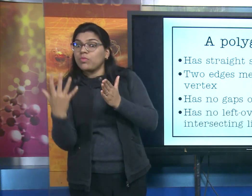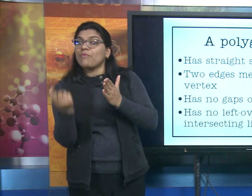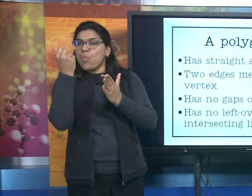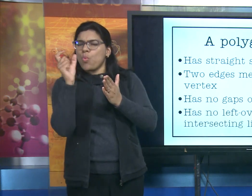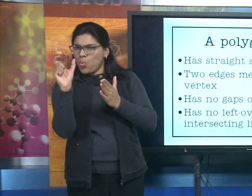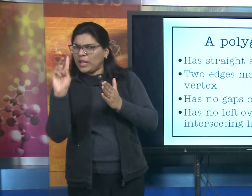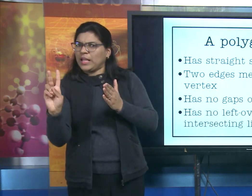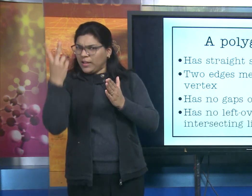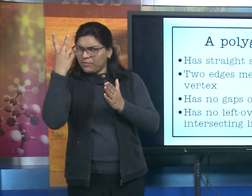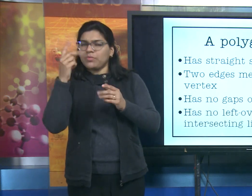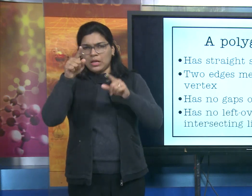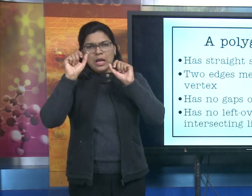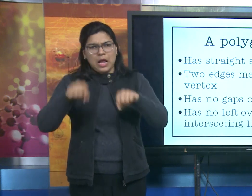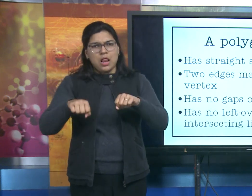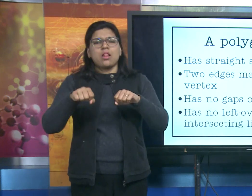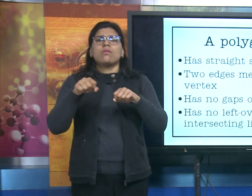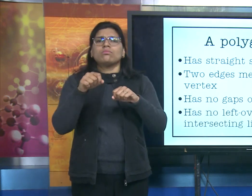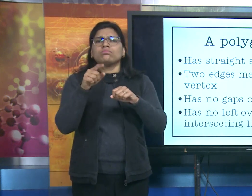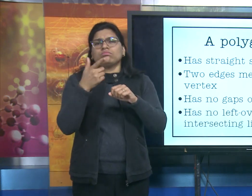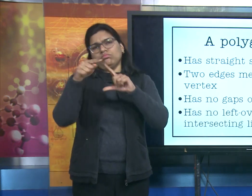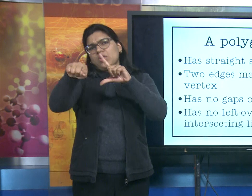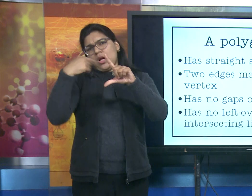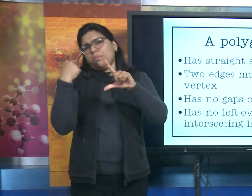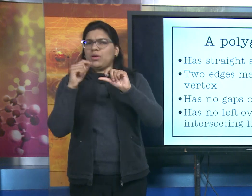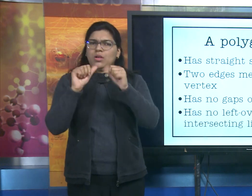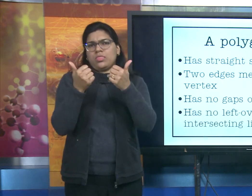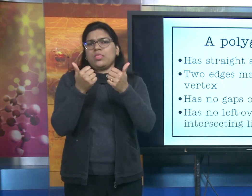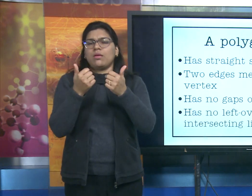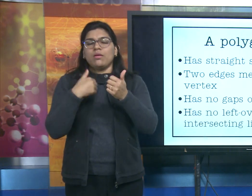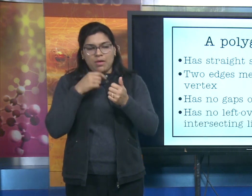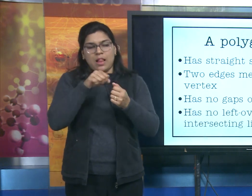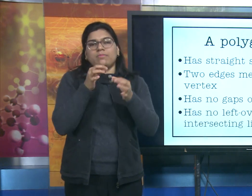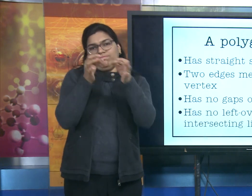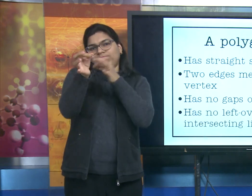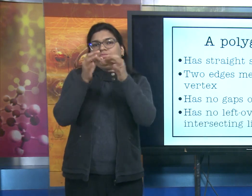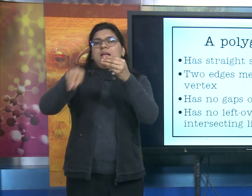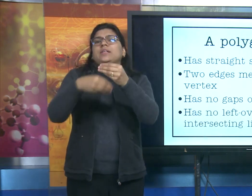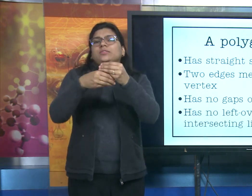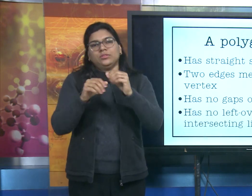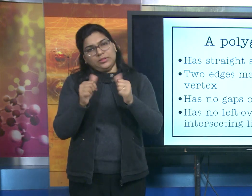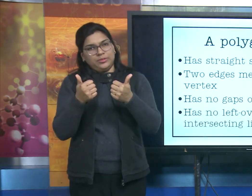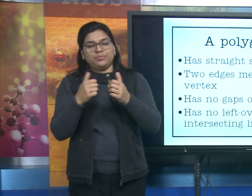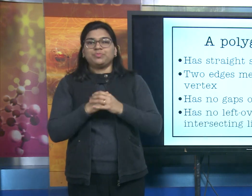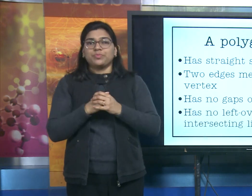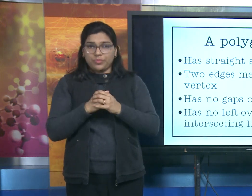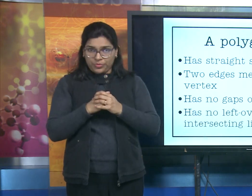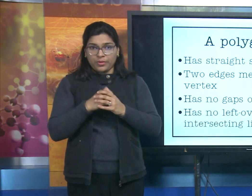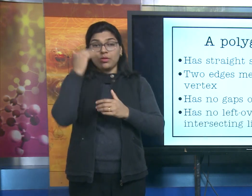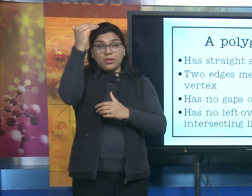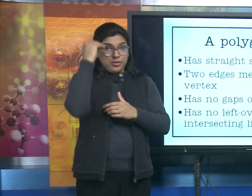And in book, if you happen to find many words, if you find any difficulty, you can email us, then